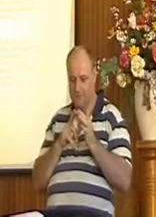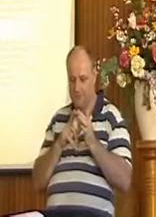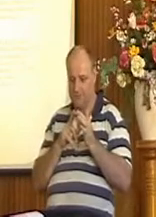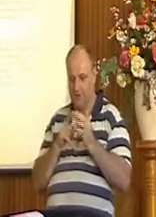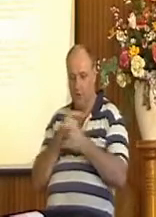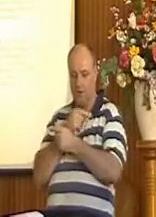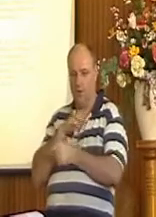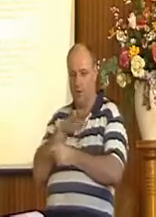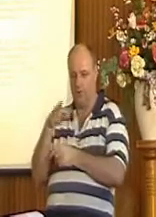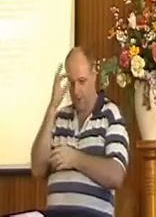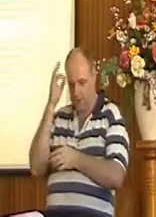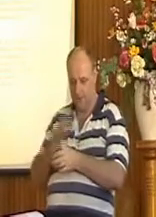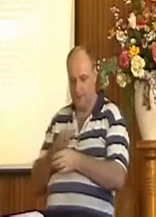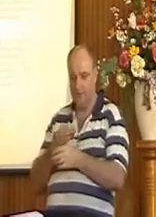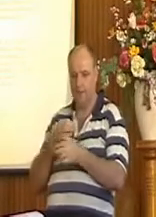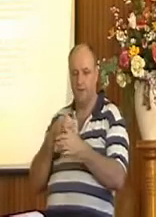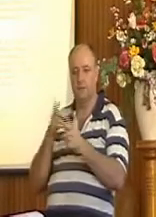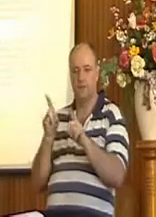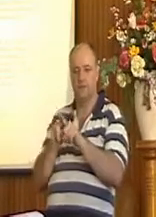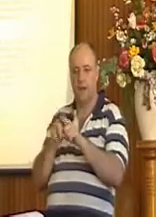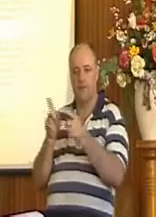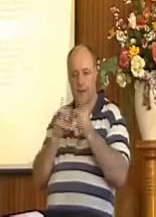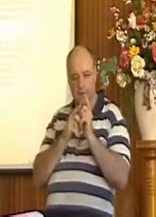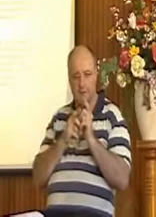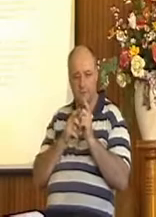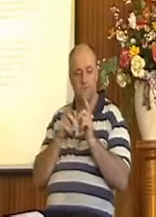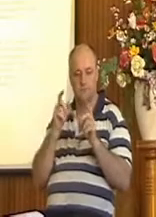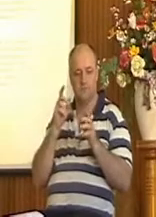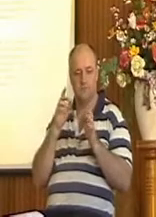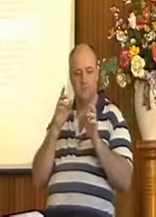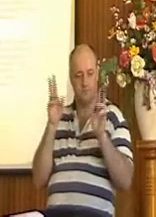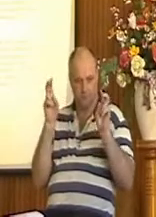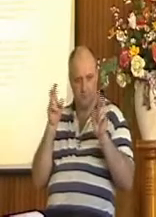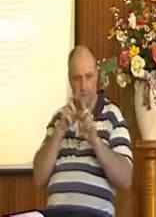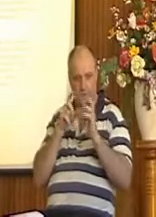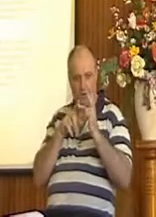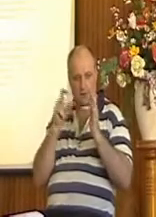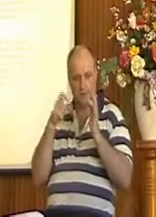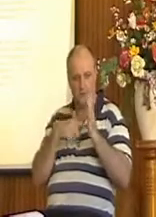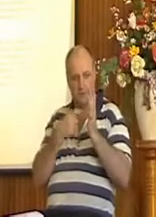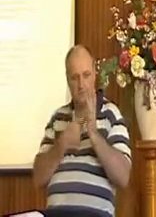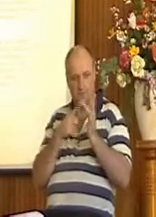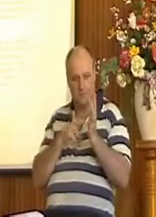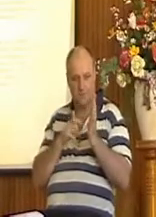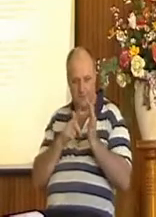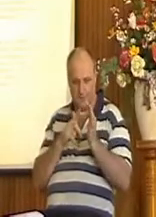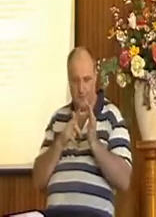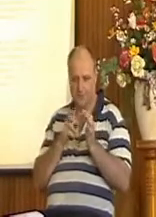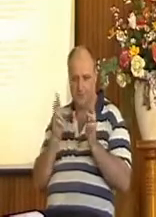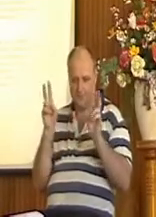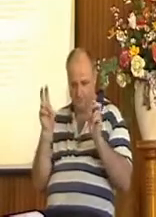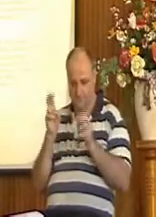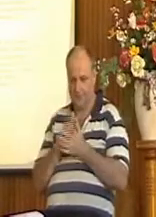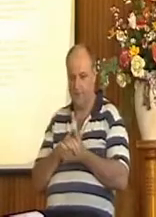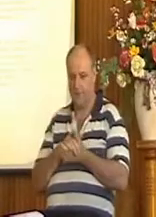hope. And then that last bit, fellowship in the gospel. The gospel is a very